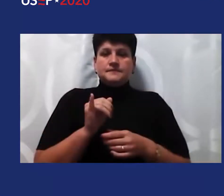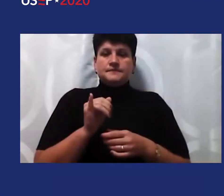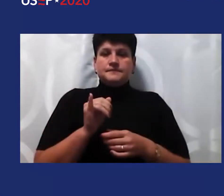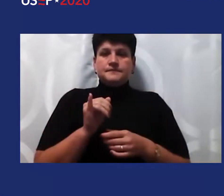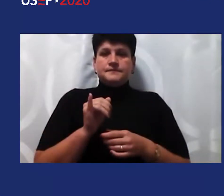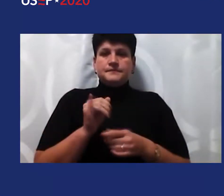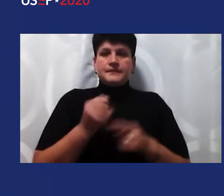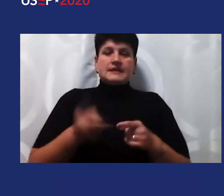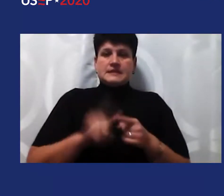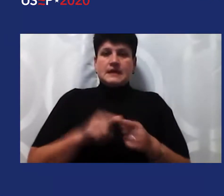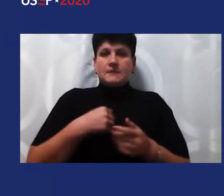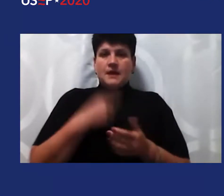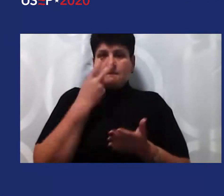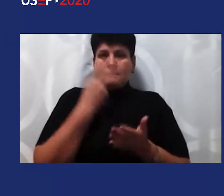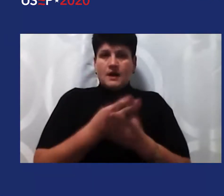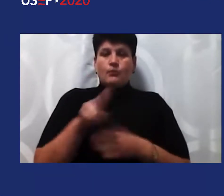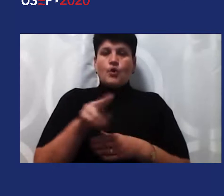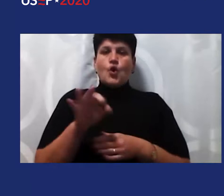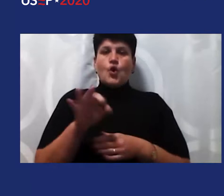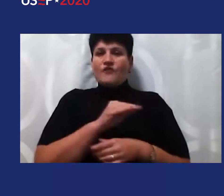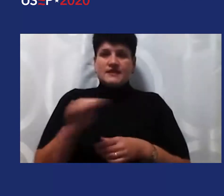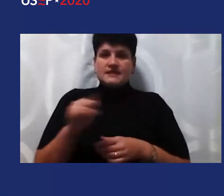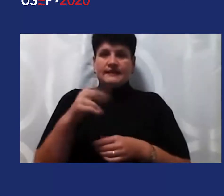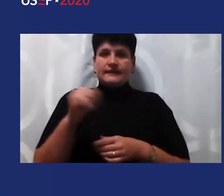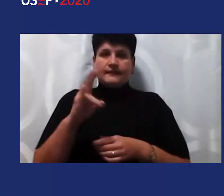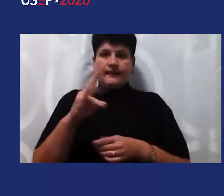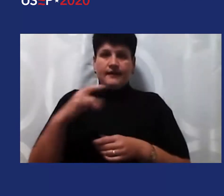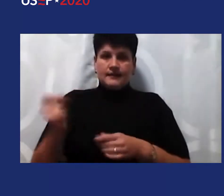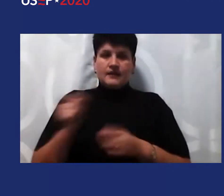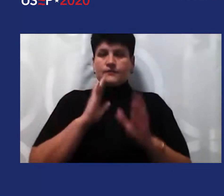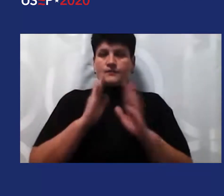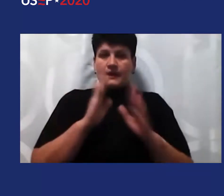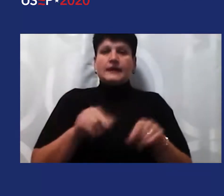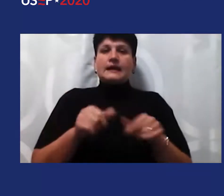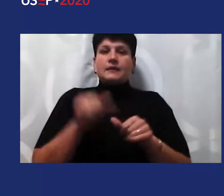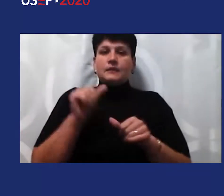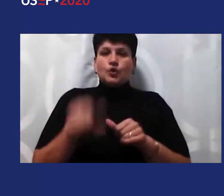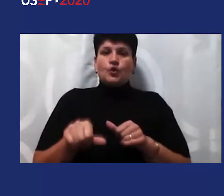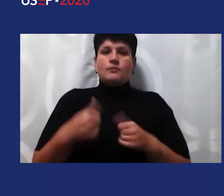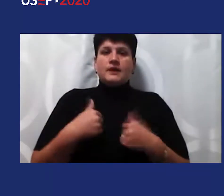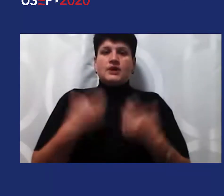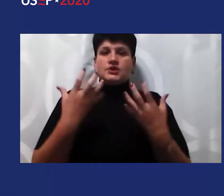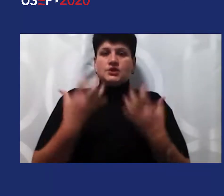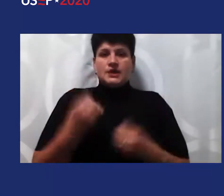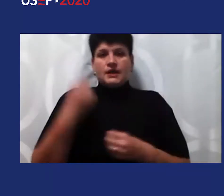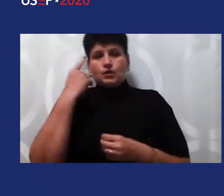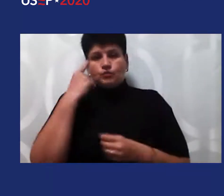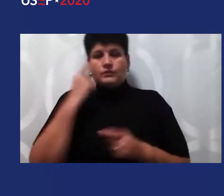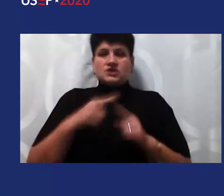advertising in social media. We get this information from